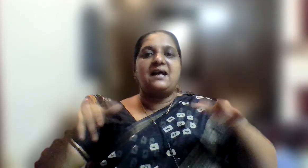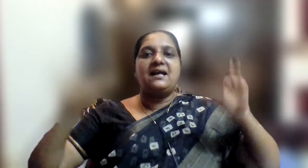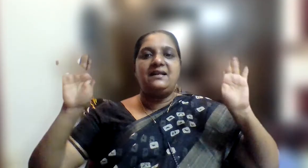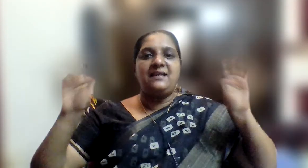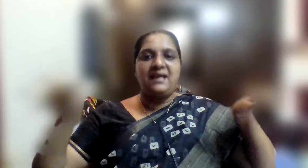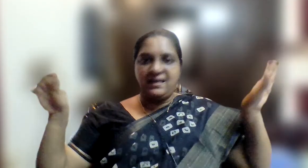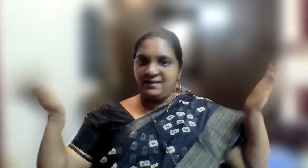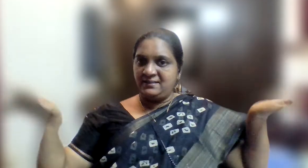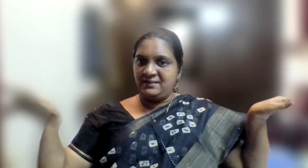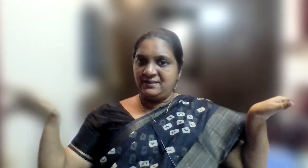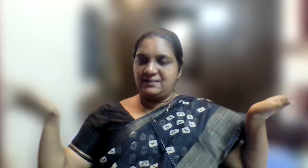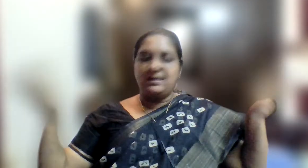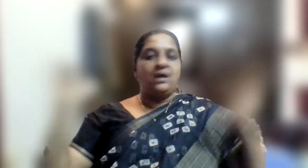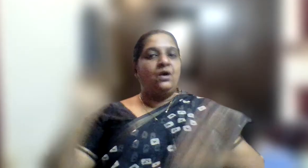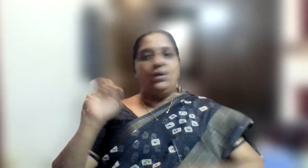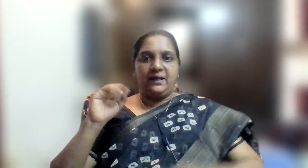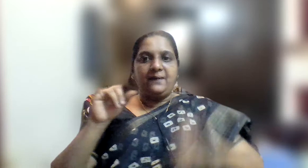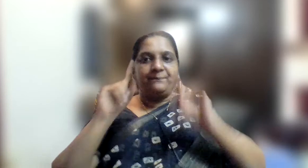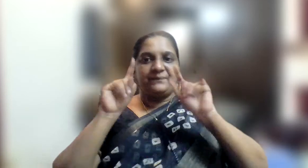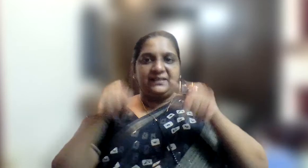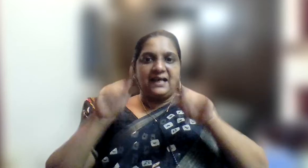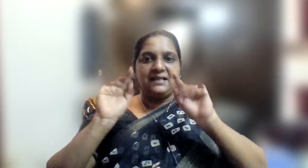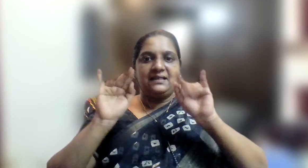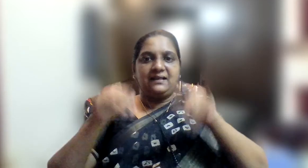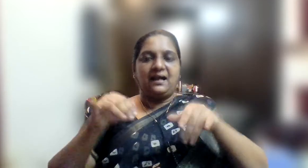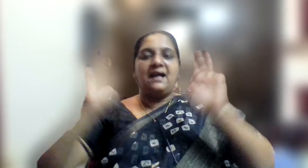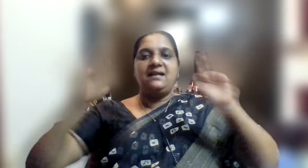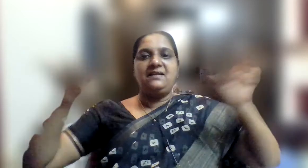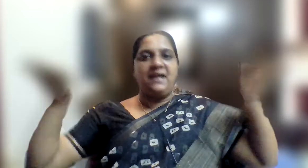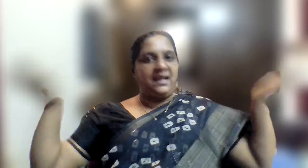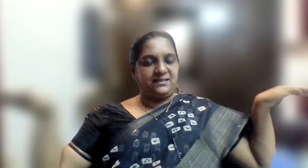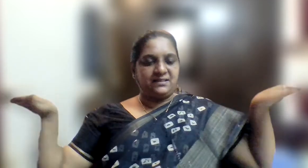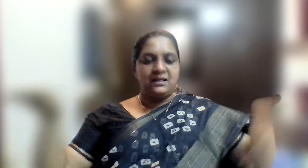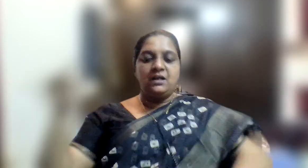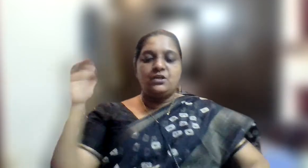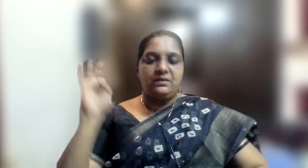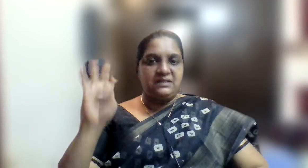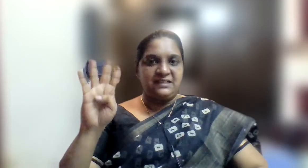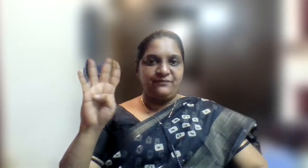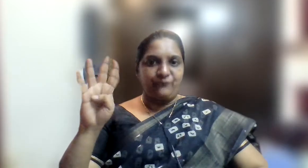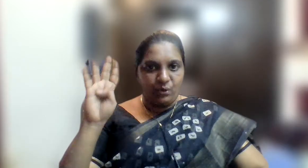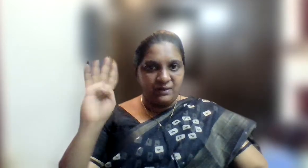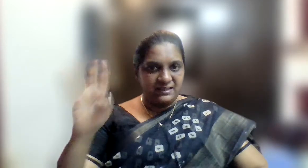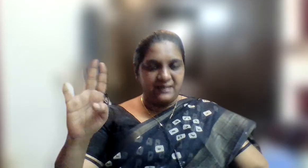and hens. Okay, the duck and hens. So this